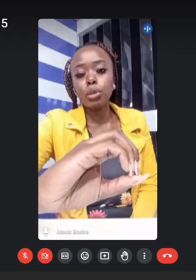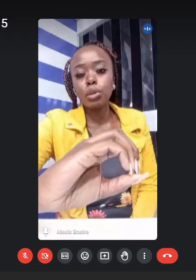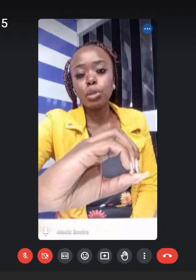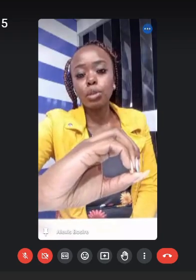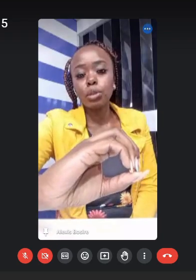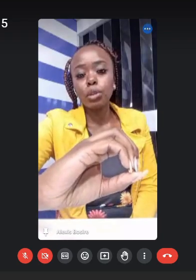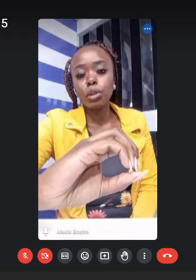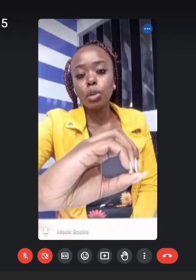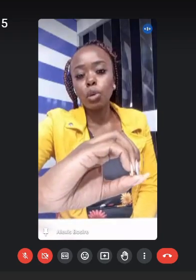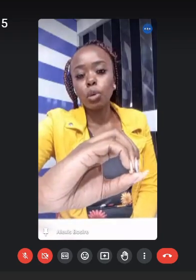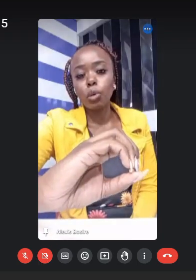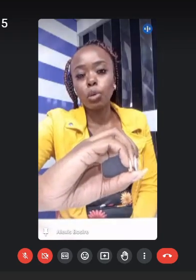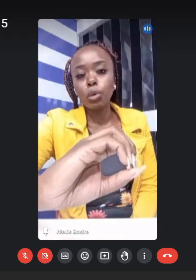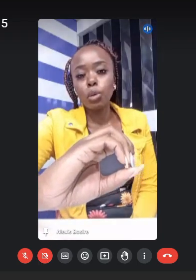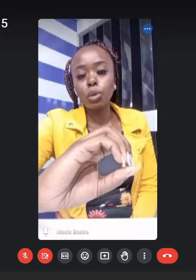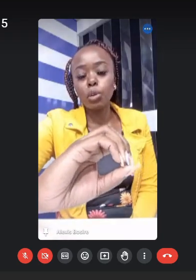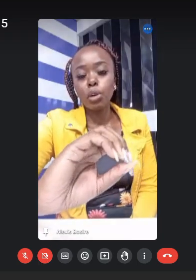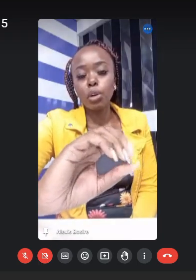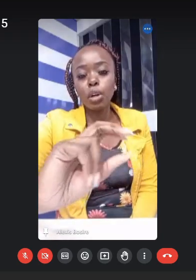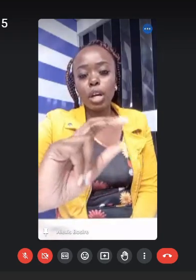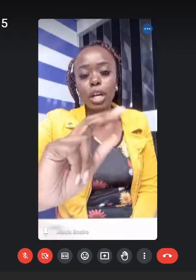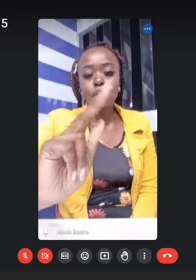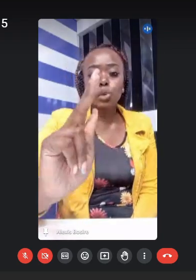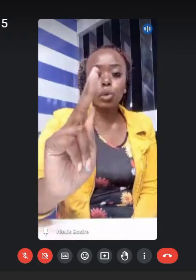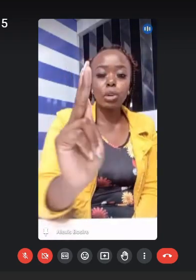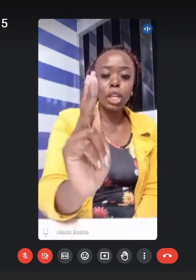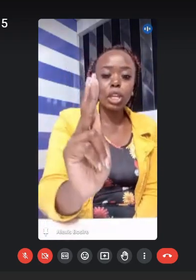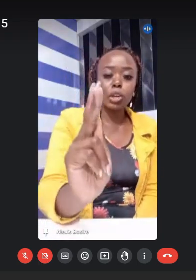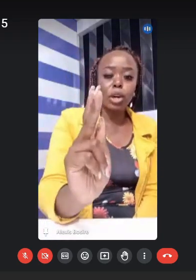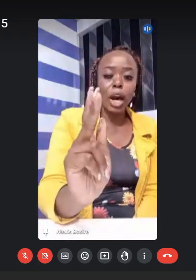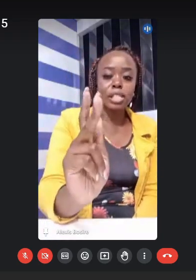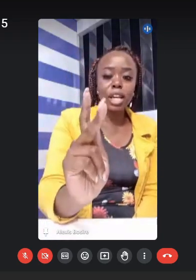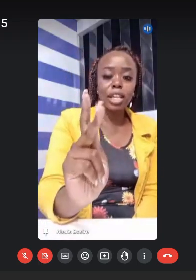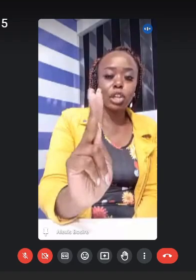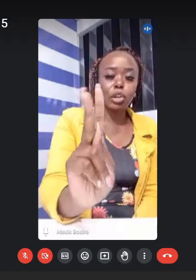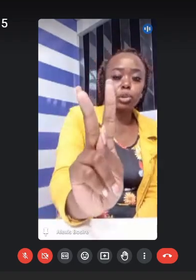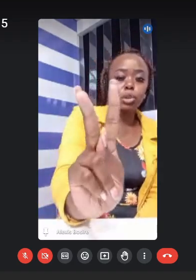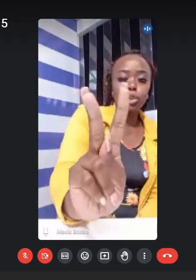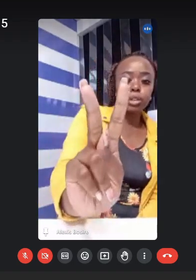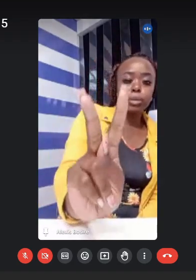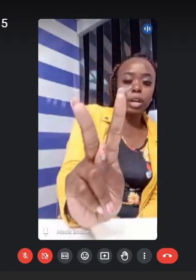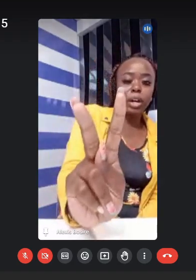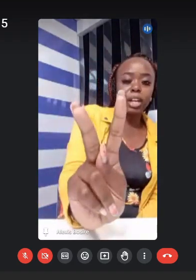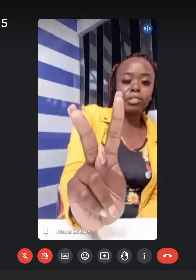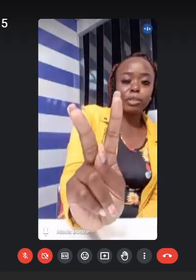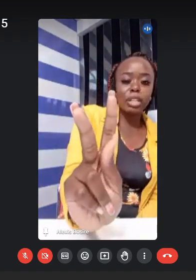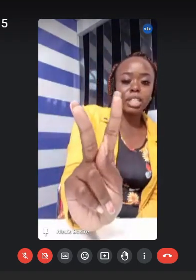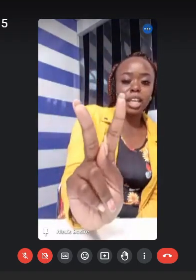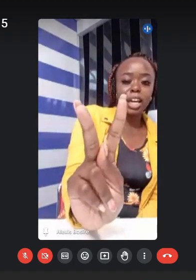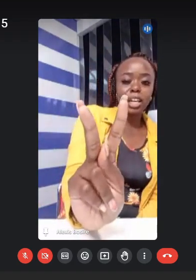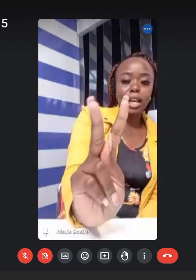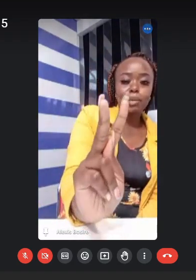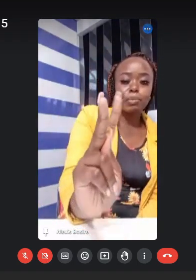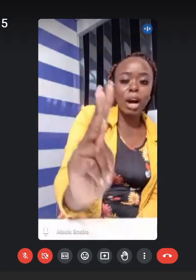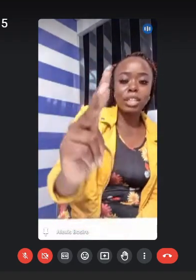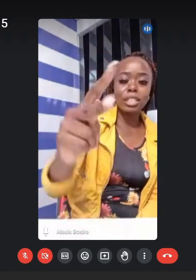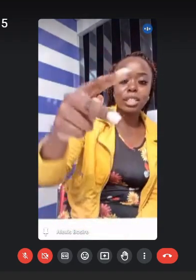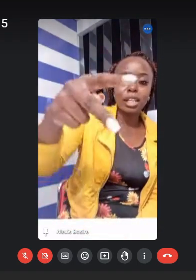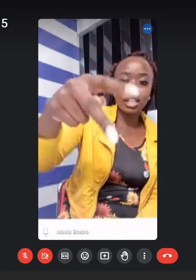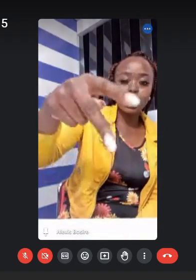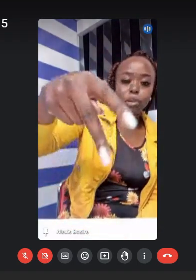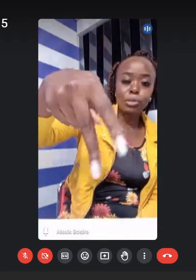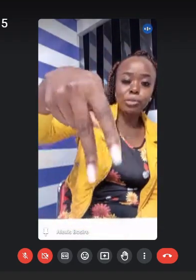O, O. So Q, I said Q. You remember our alphabet K,